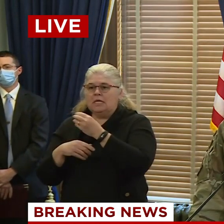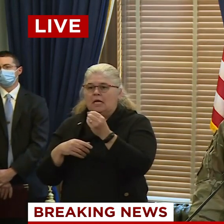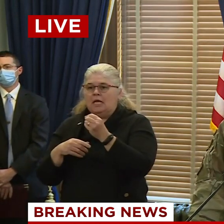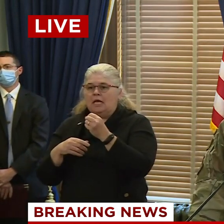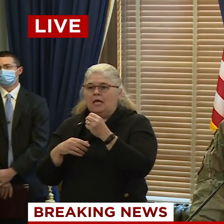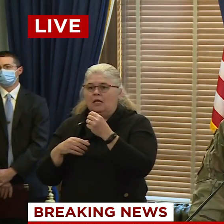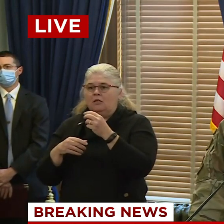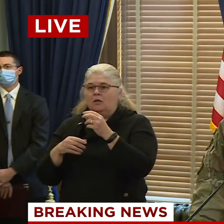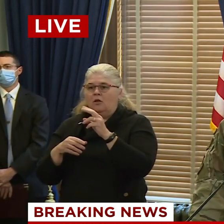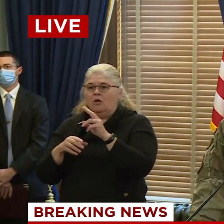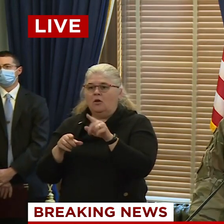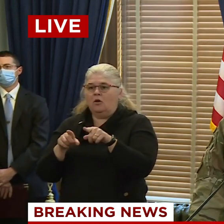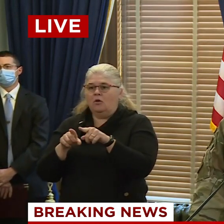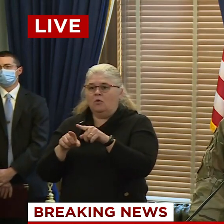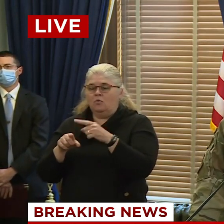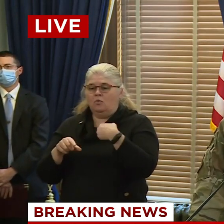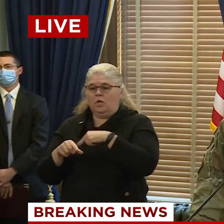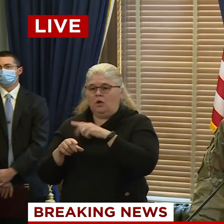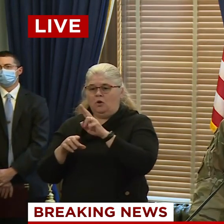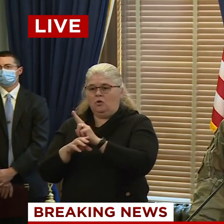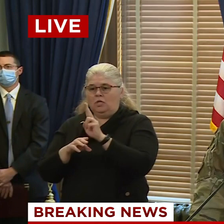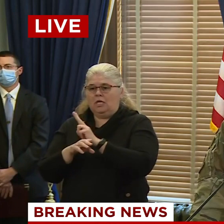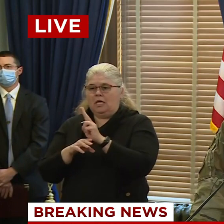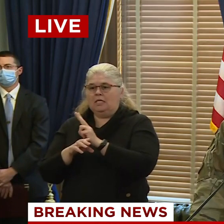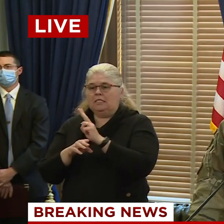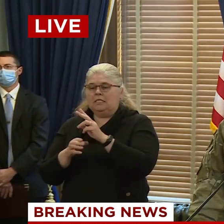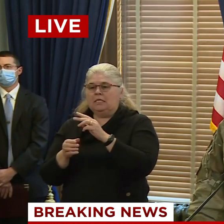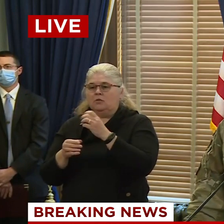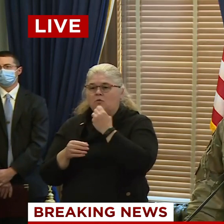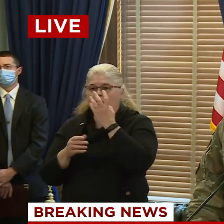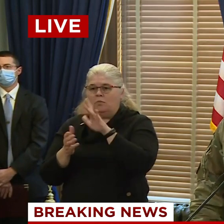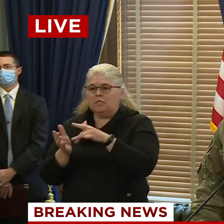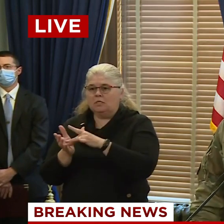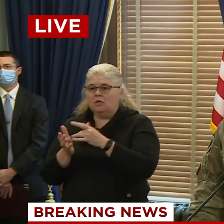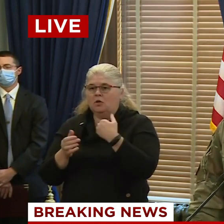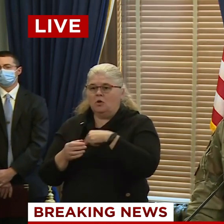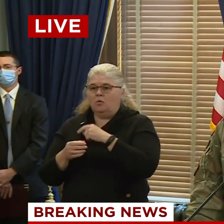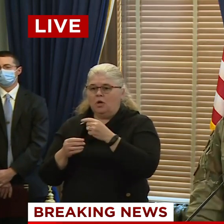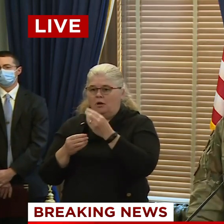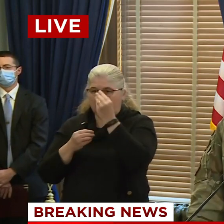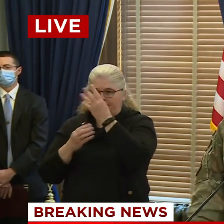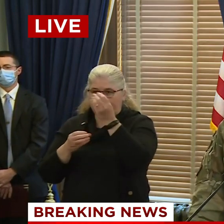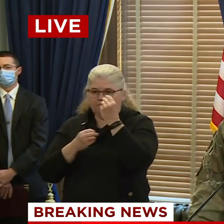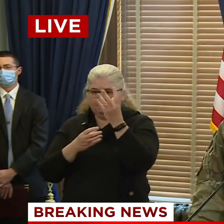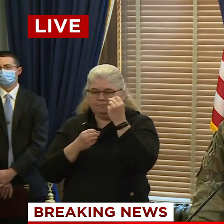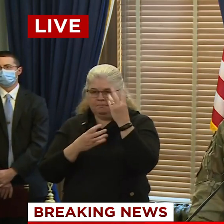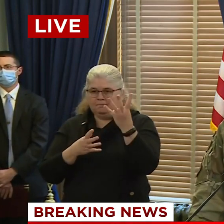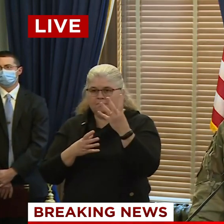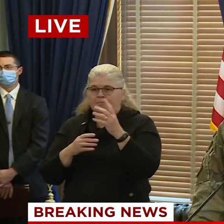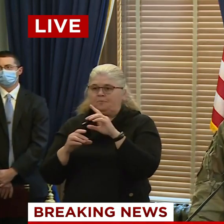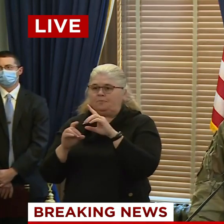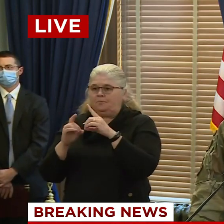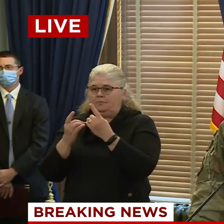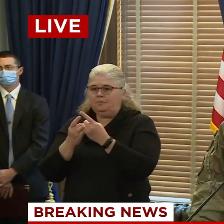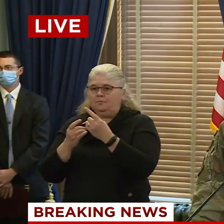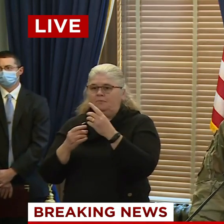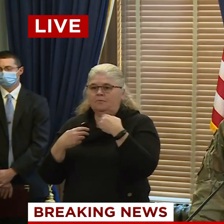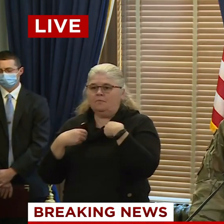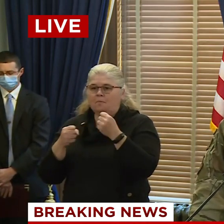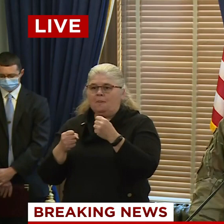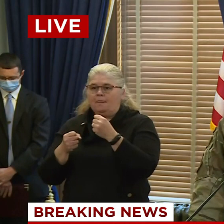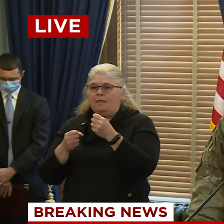warming centers. We're preparing to support communities, as well as counties, in their need for warming centers or anything else that they